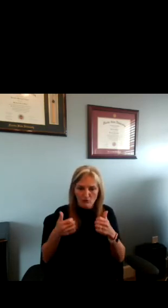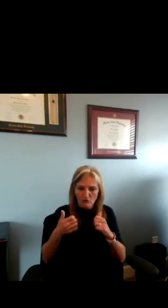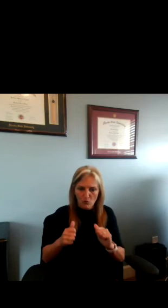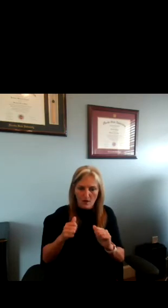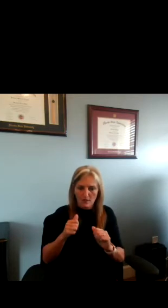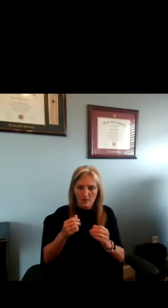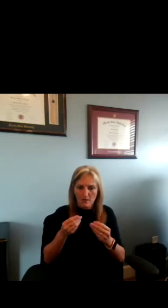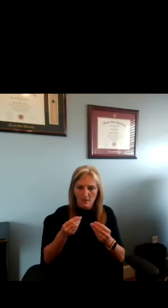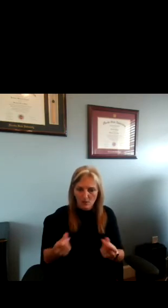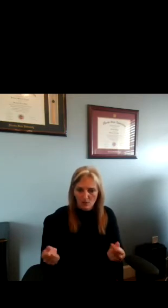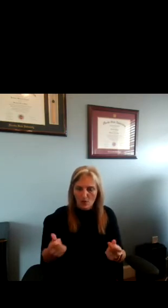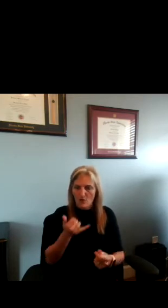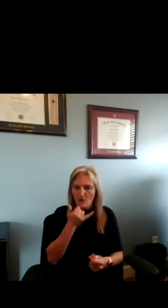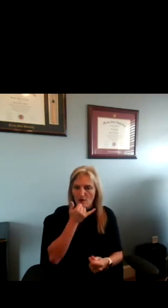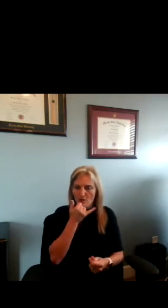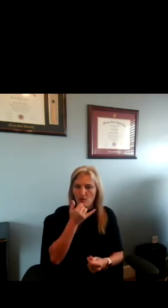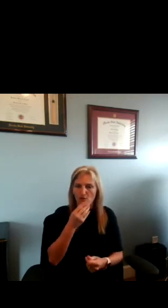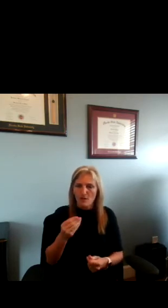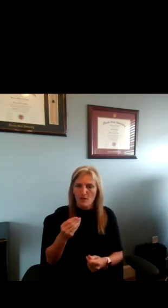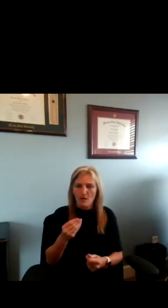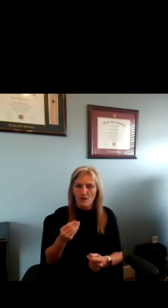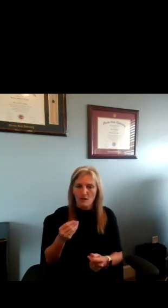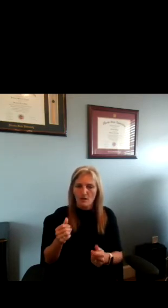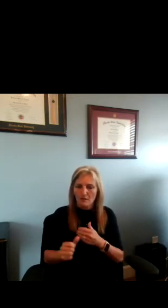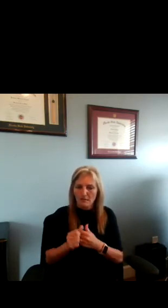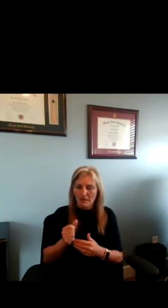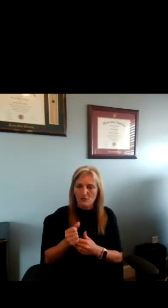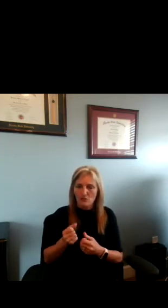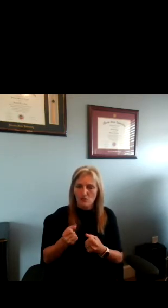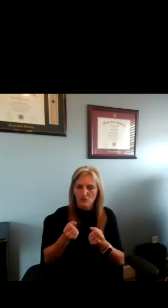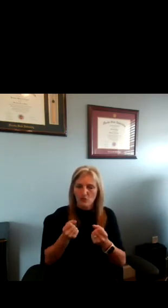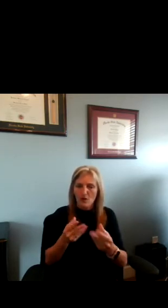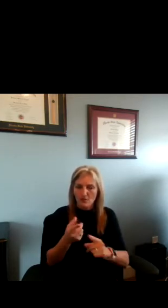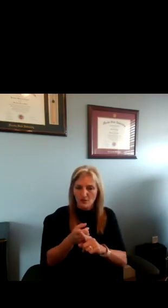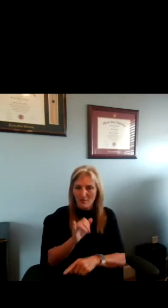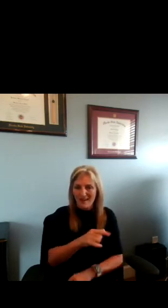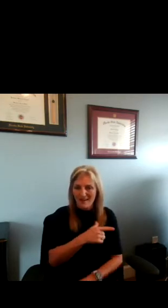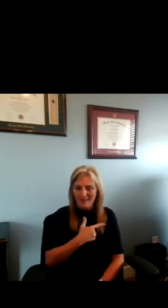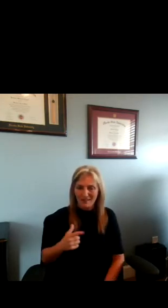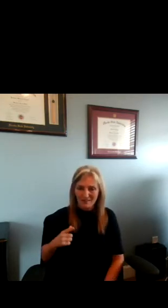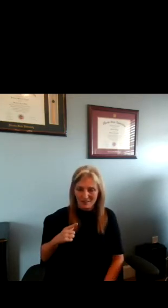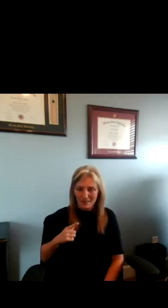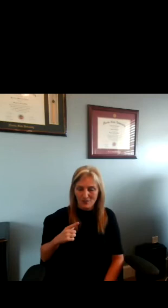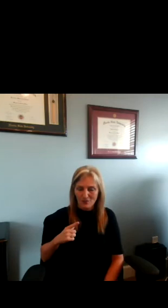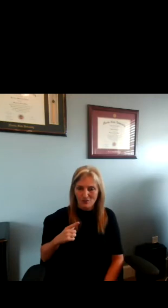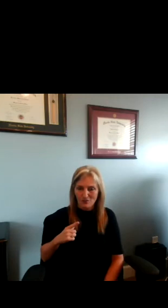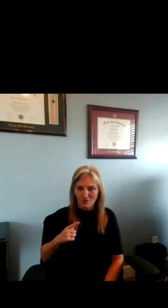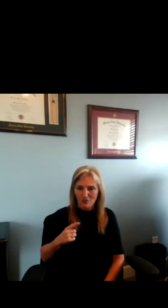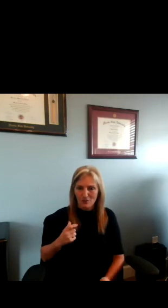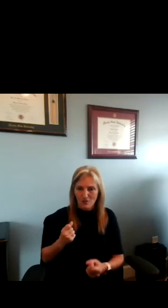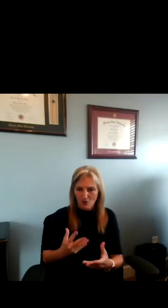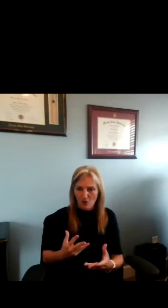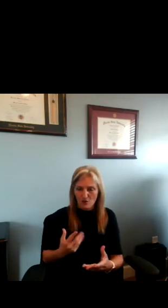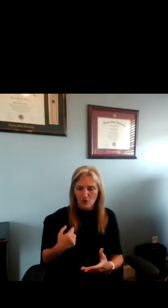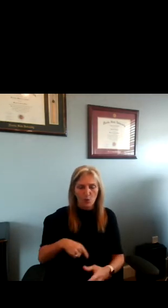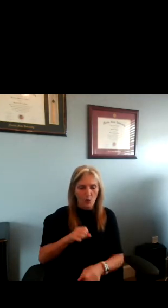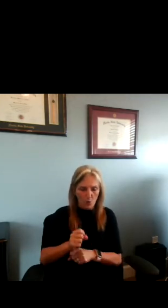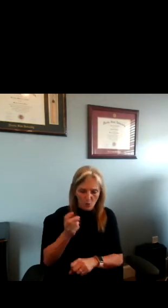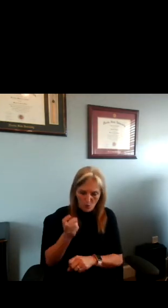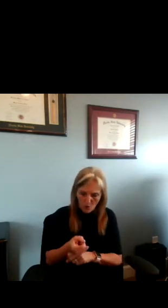the errors and the harm that that piece of legislation caused. We've worked